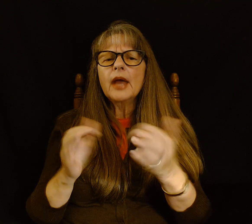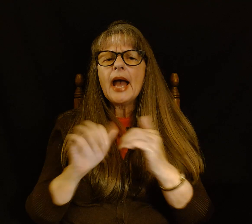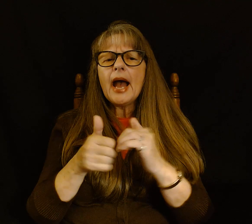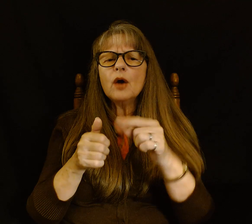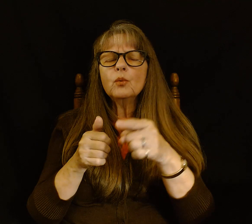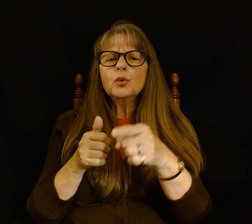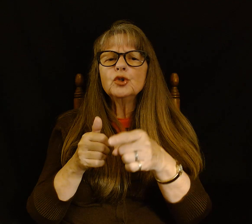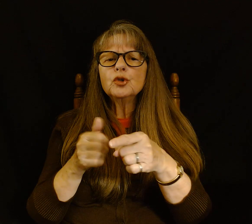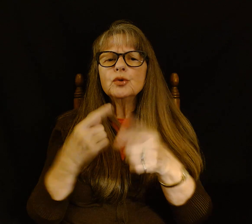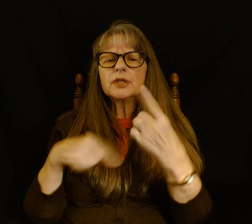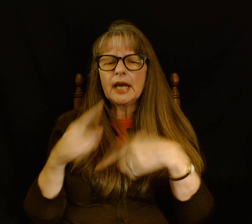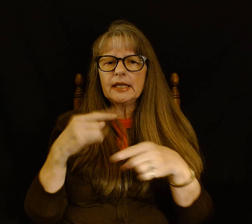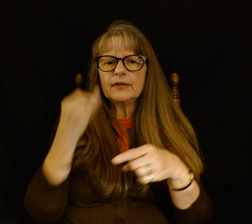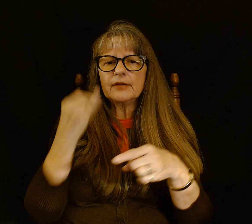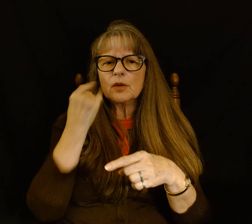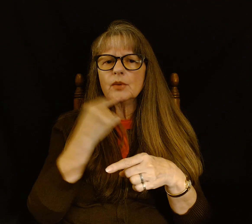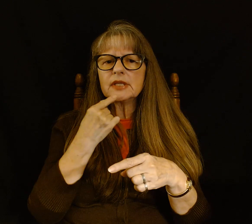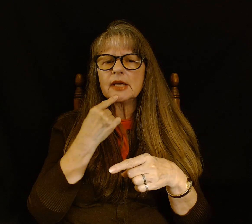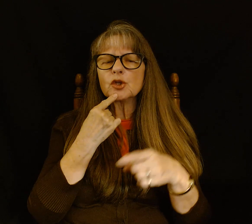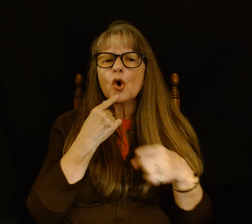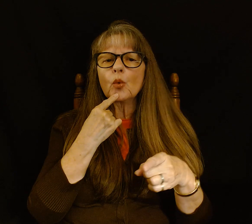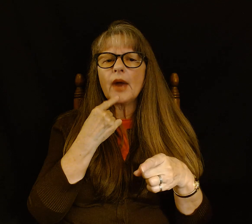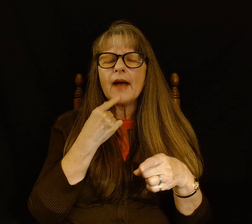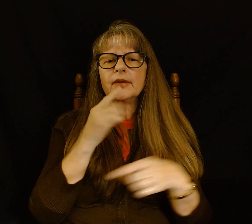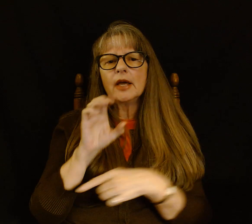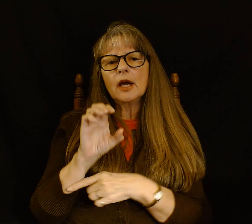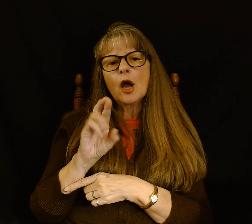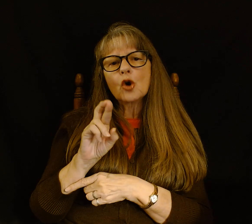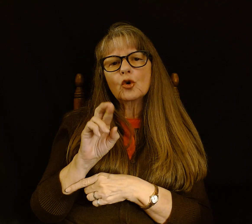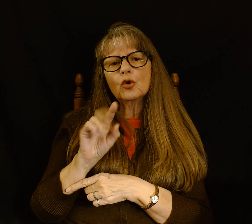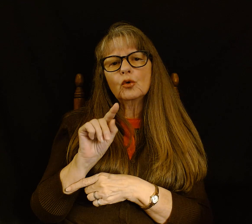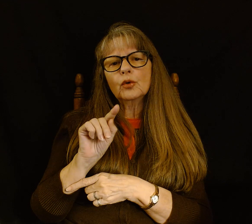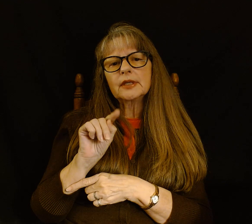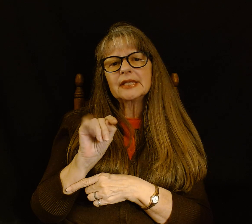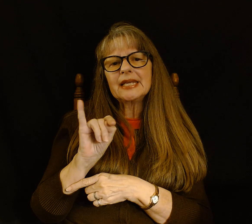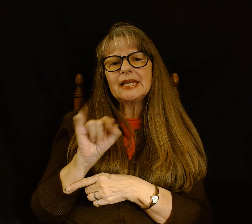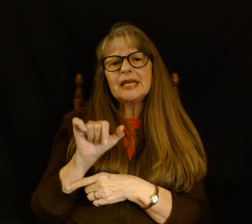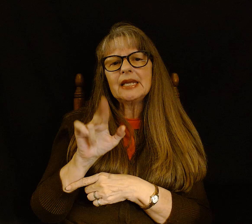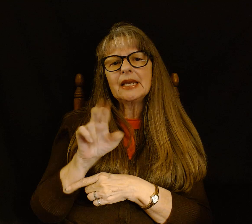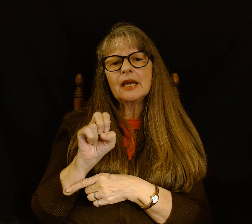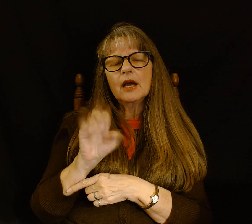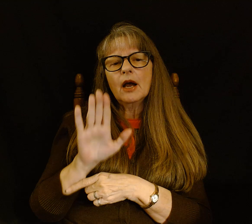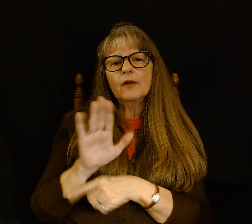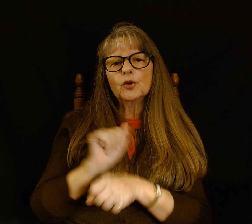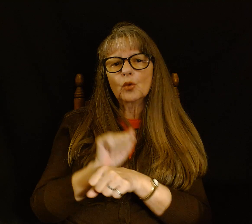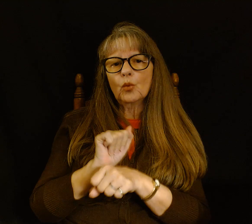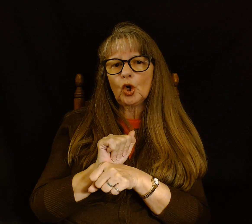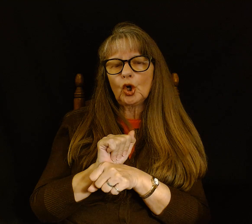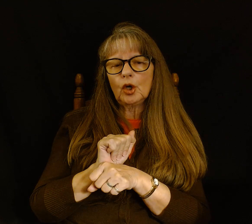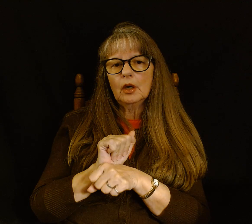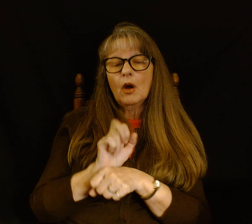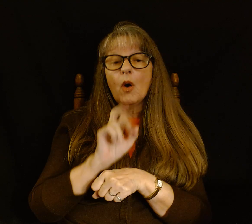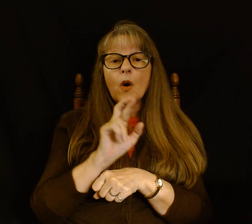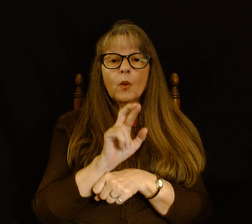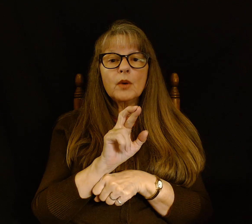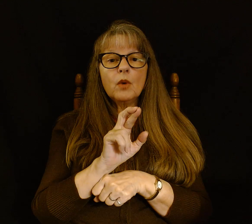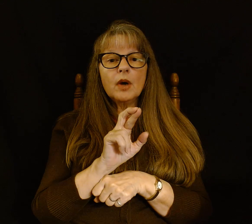how would you sign it if someone says we're having a critique of your work, or we want to